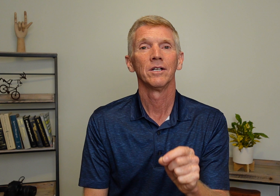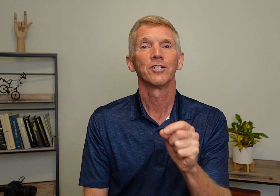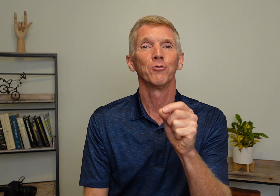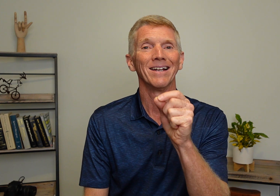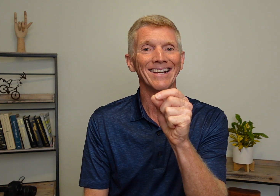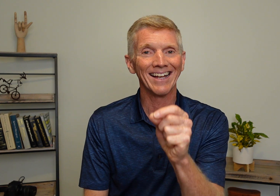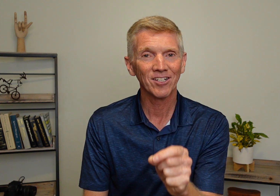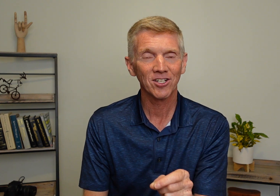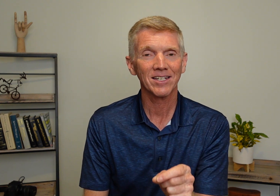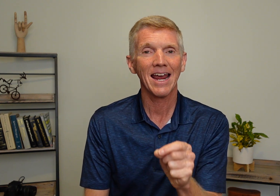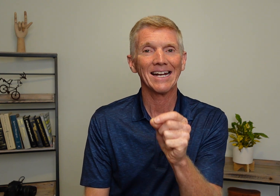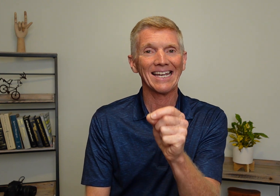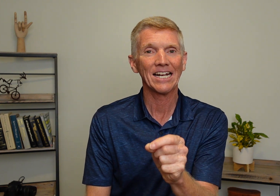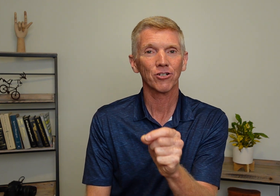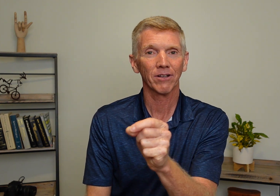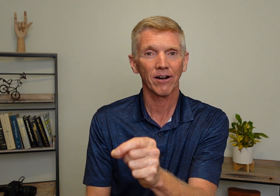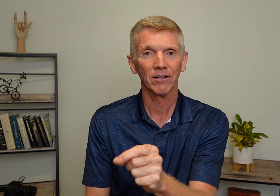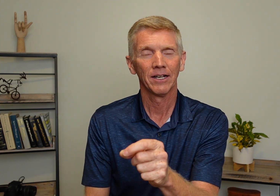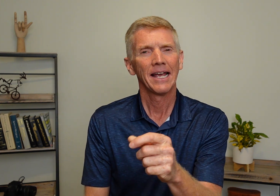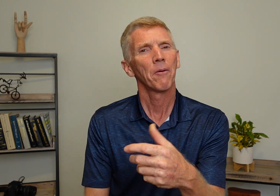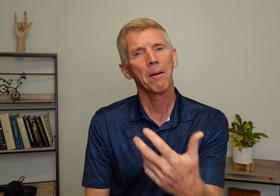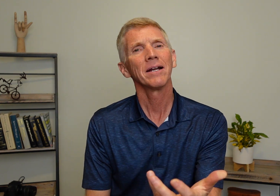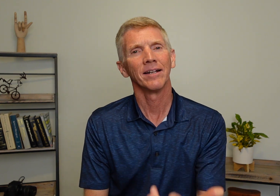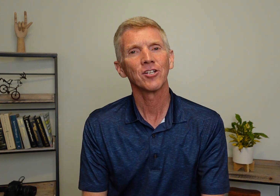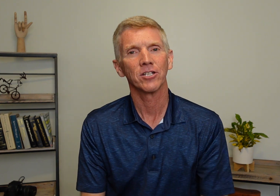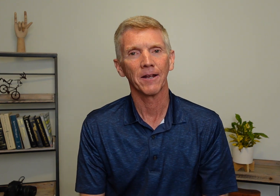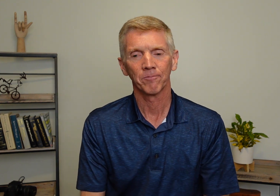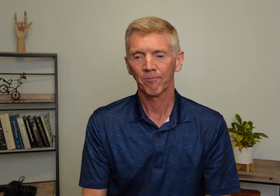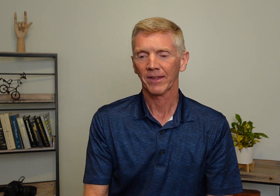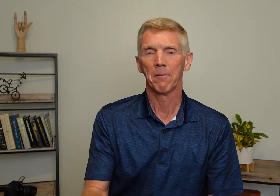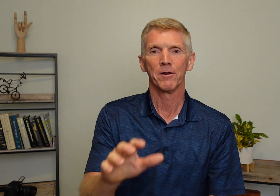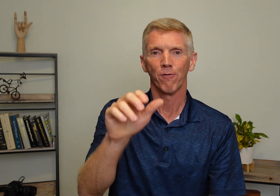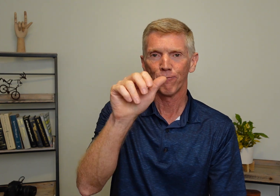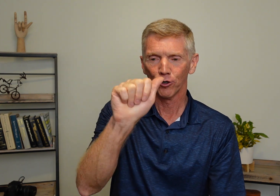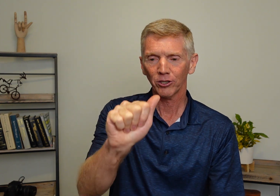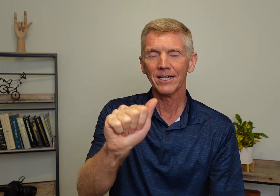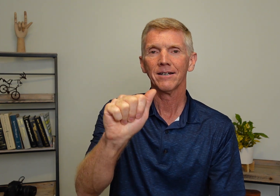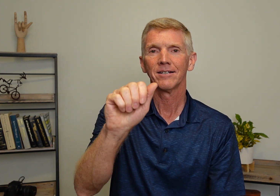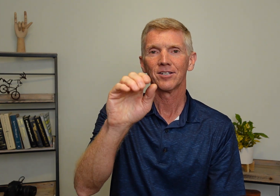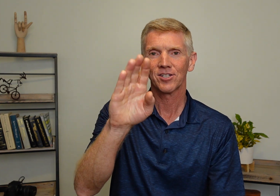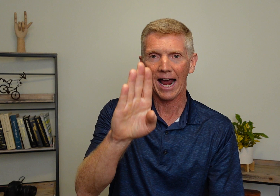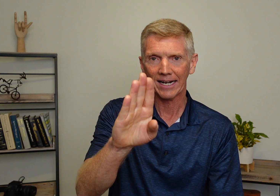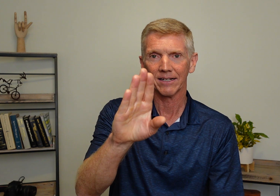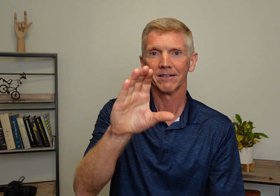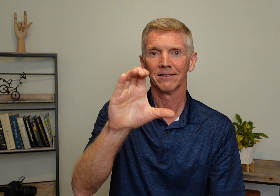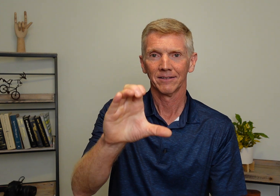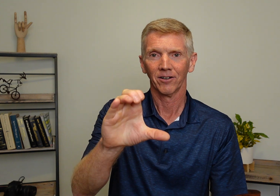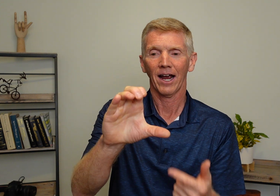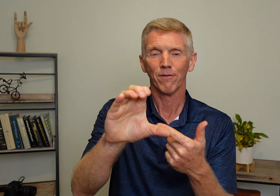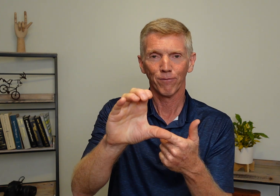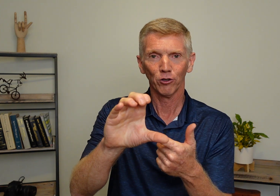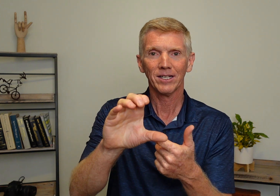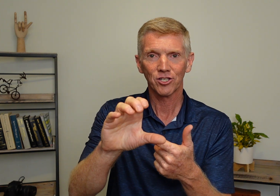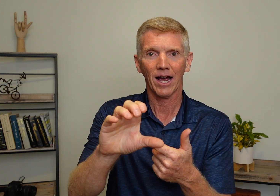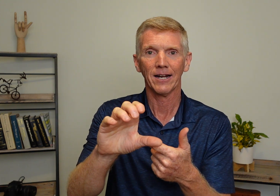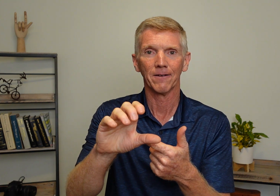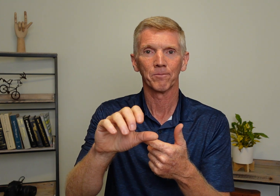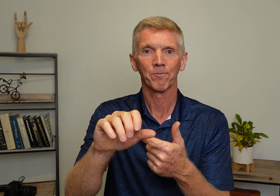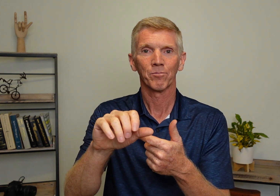to enunciate each letter. And when I mean enunciate, I mean fully sign it. Right? Fully sign it.